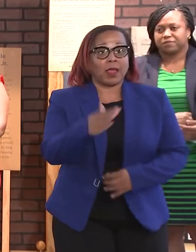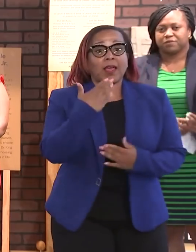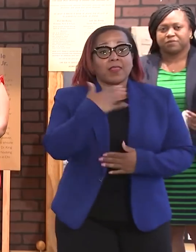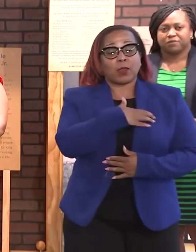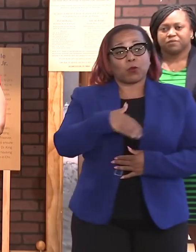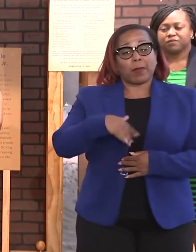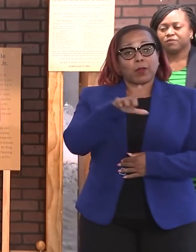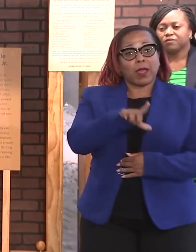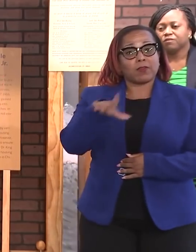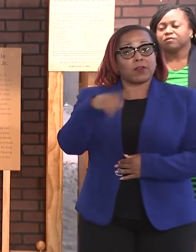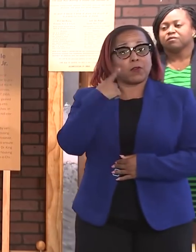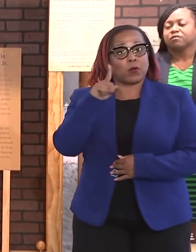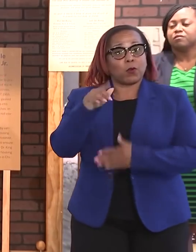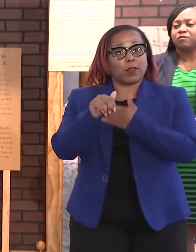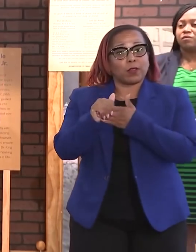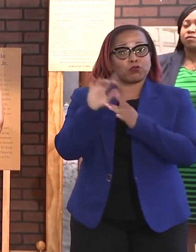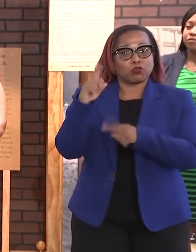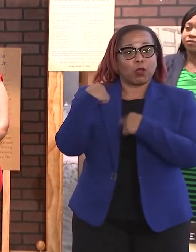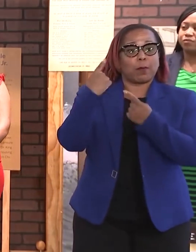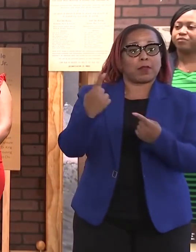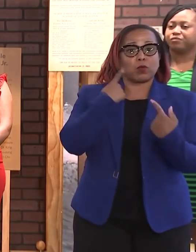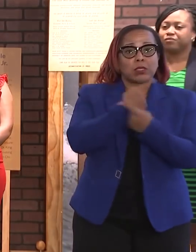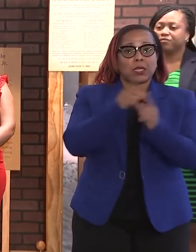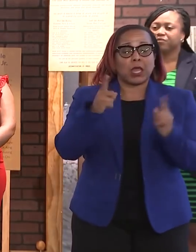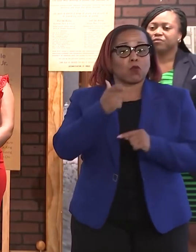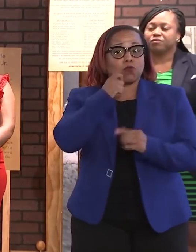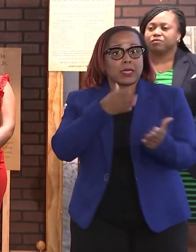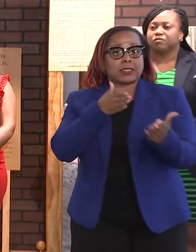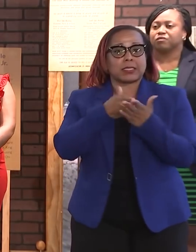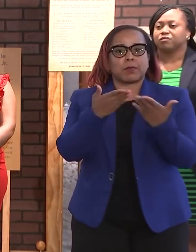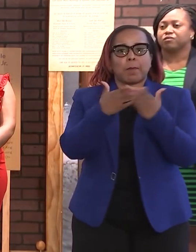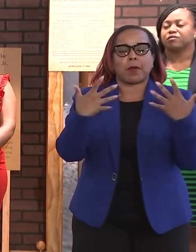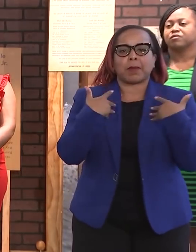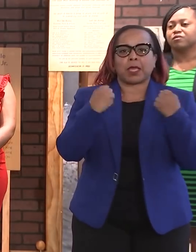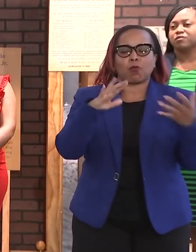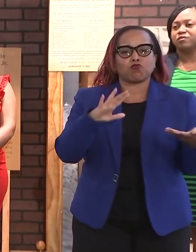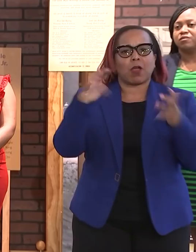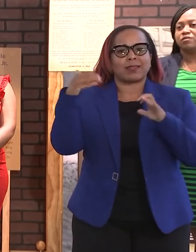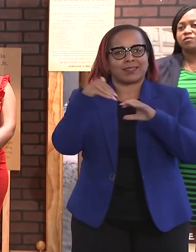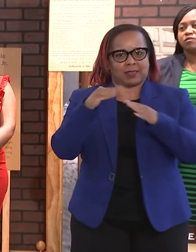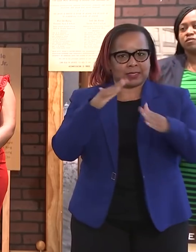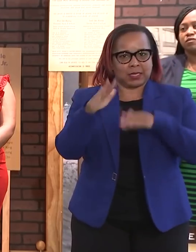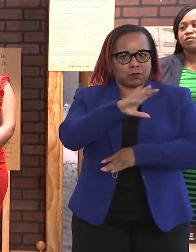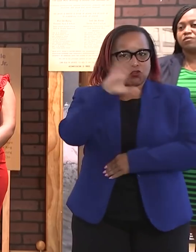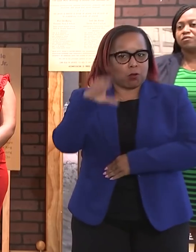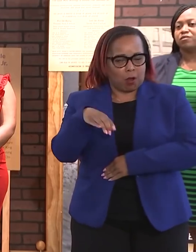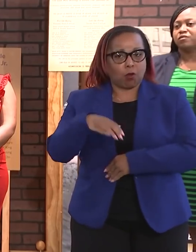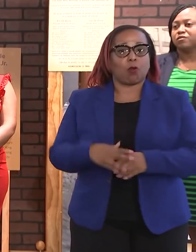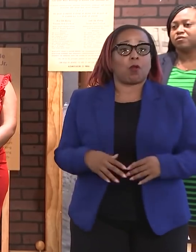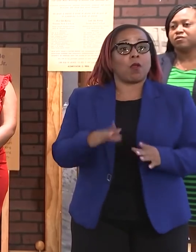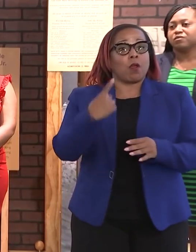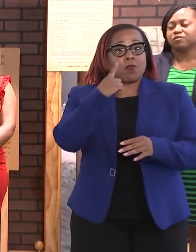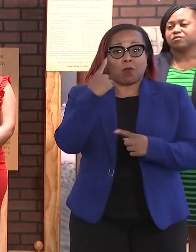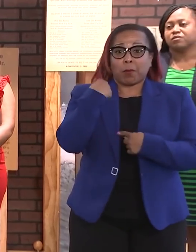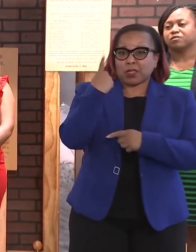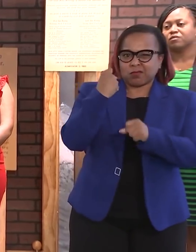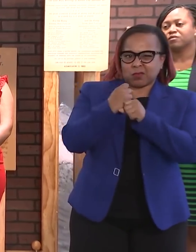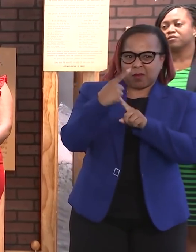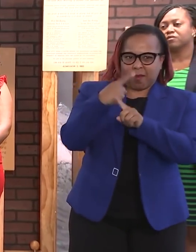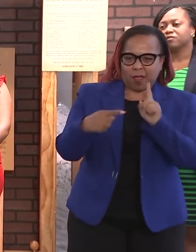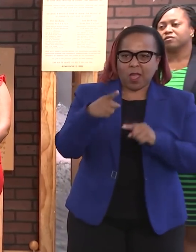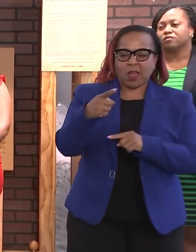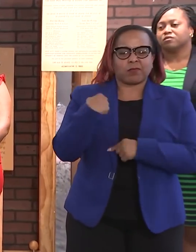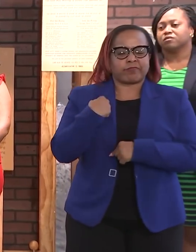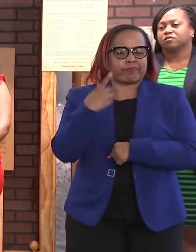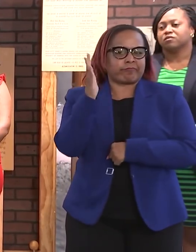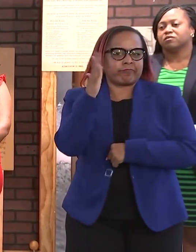Thank you, Mayor Lightfoot, for your leadership as we declare racism a public health crisis in the city of Chicago. For the past year and a half, you've